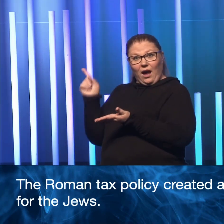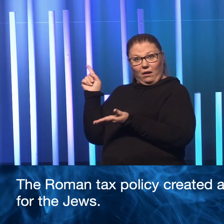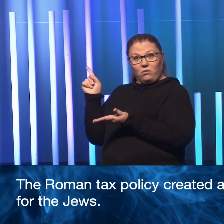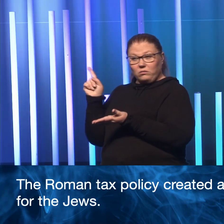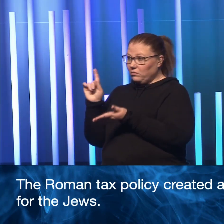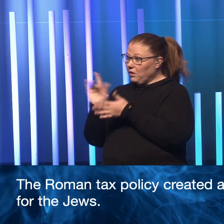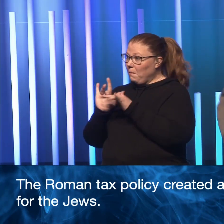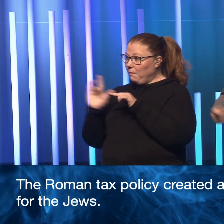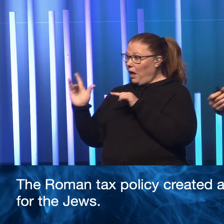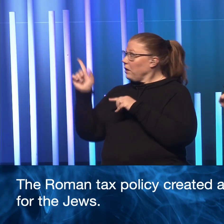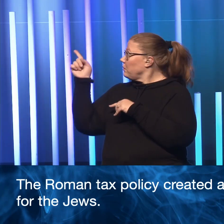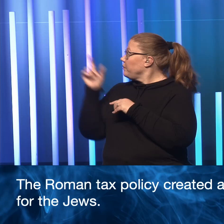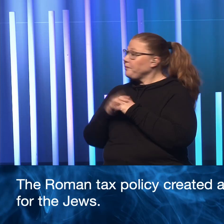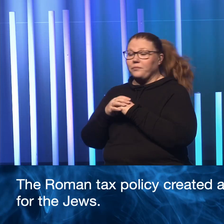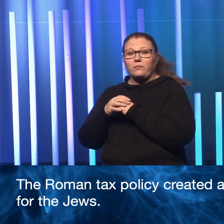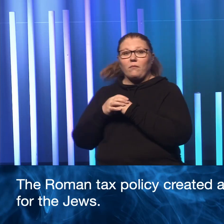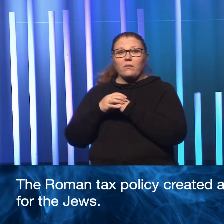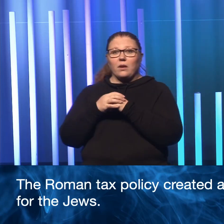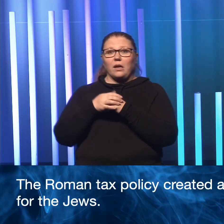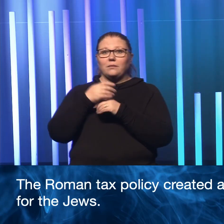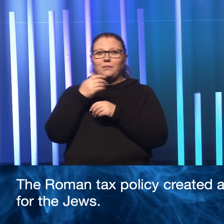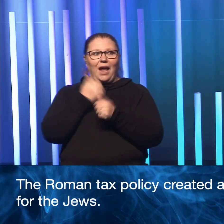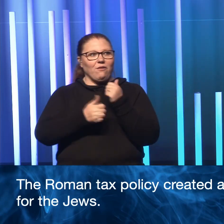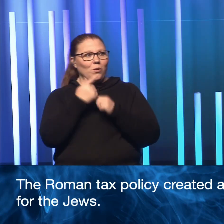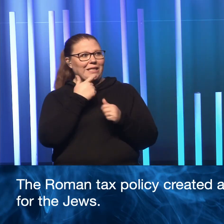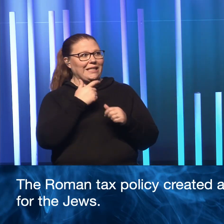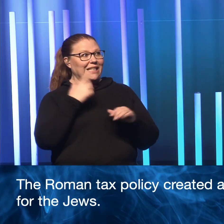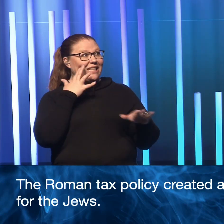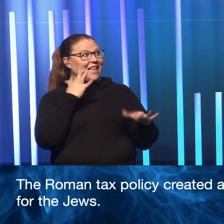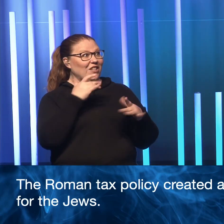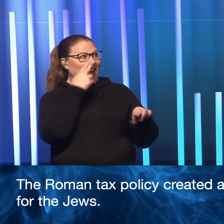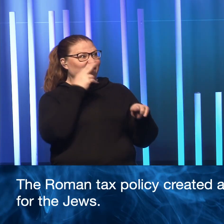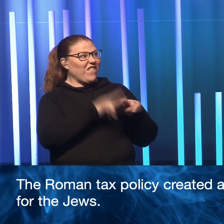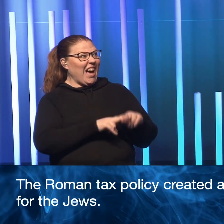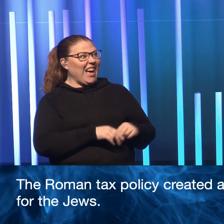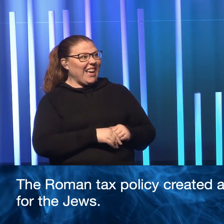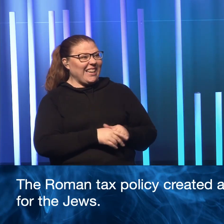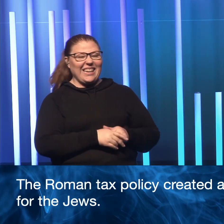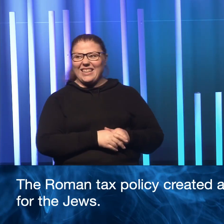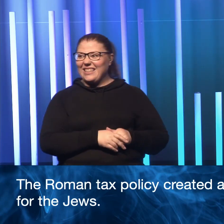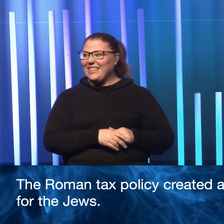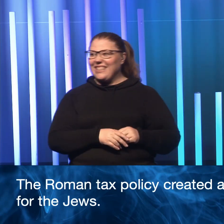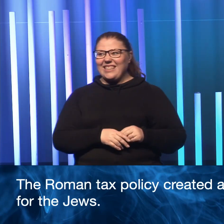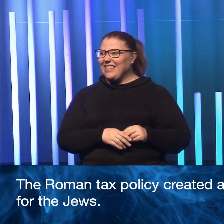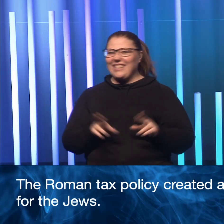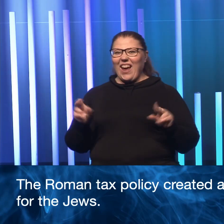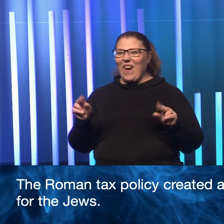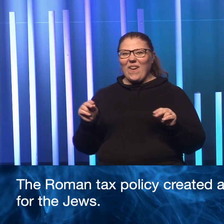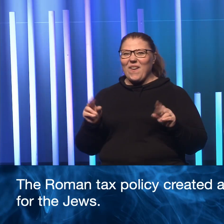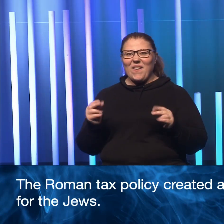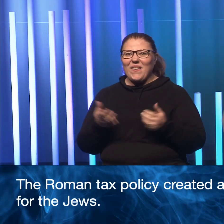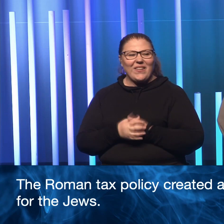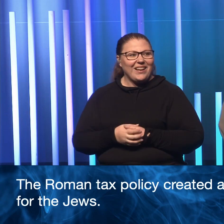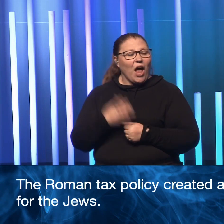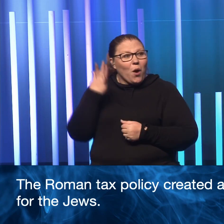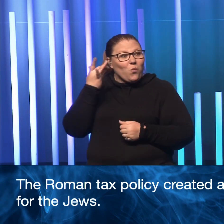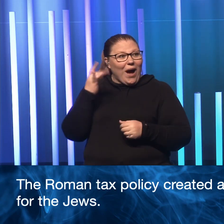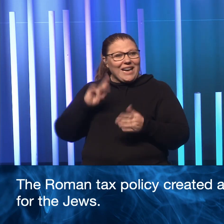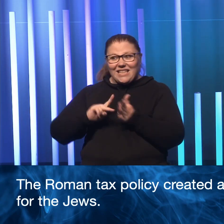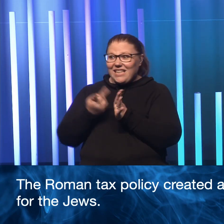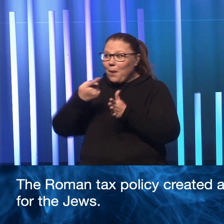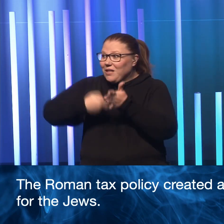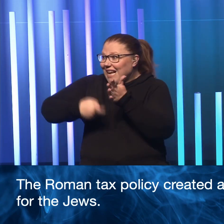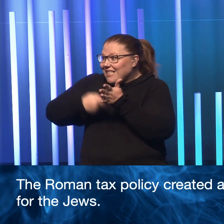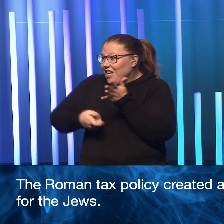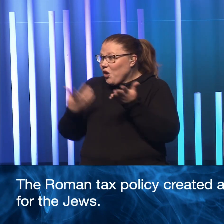double taxation. And everybody was like, that sounds like fun, right? No. So what? And why is it a double